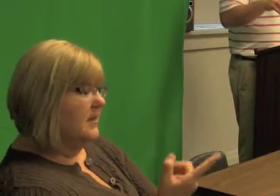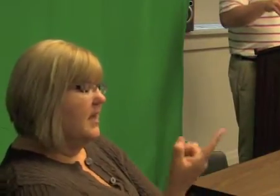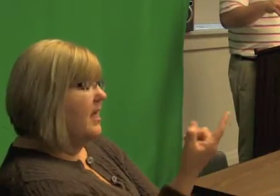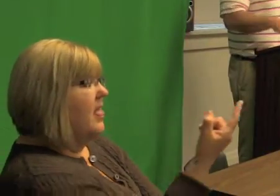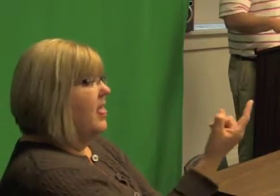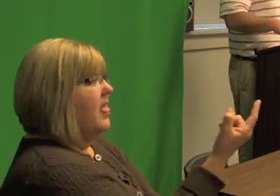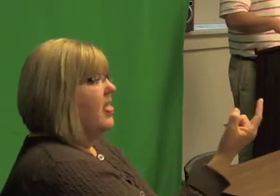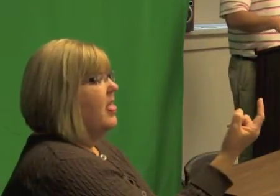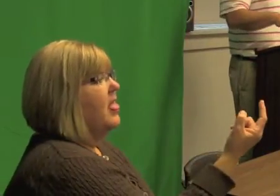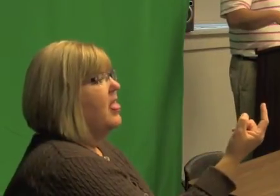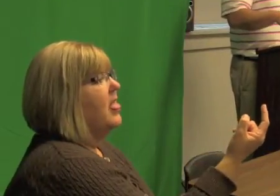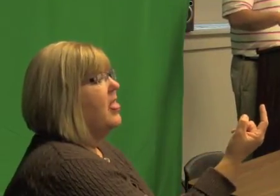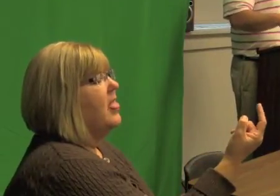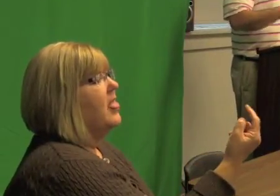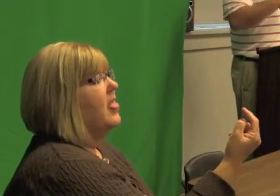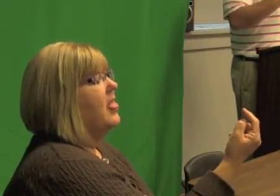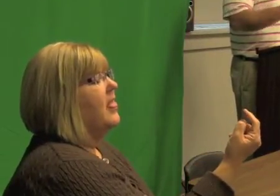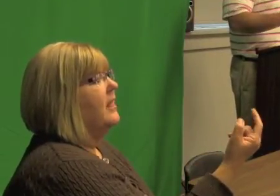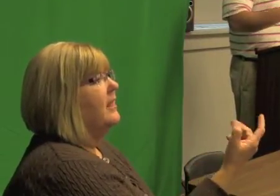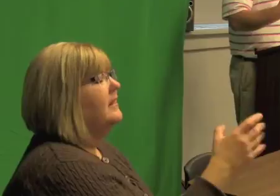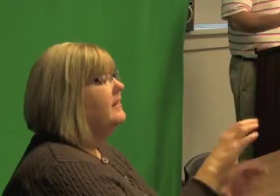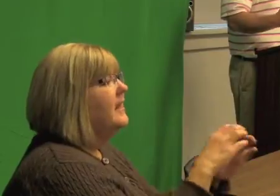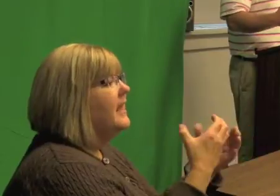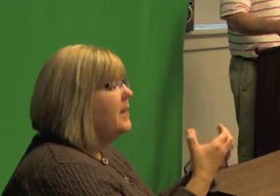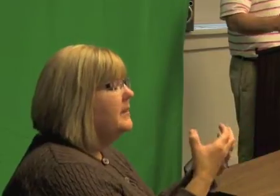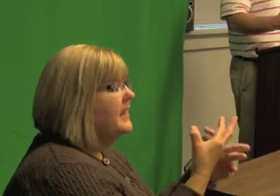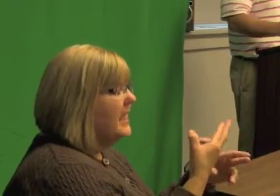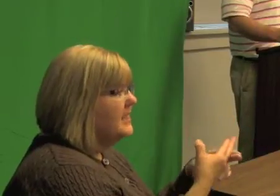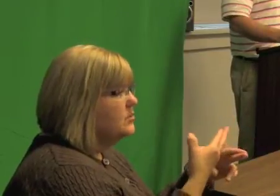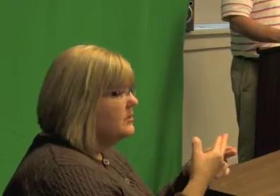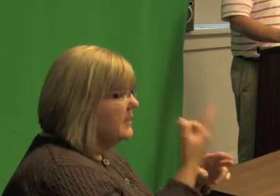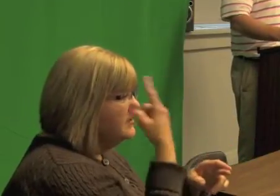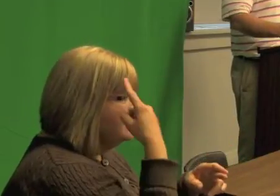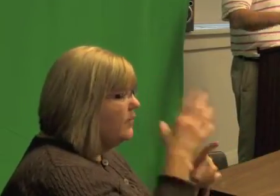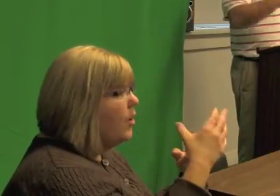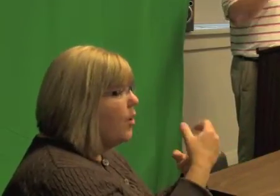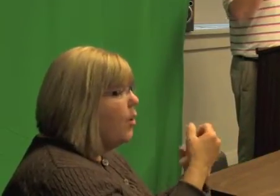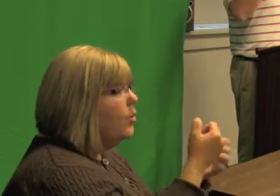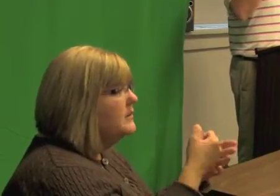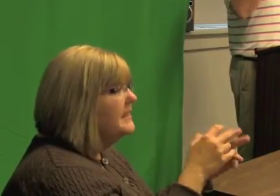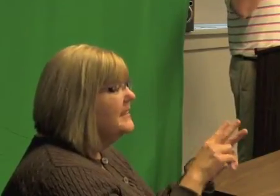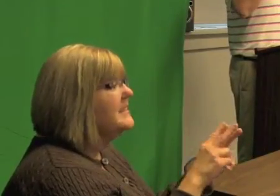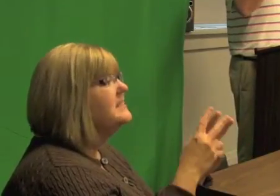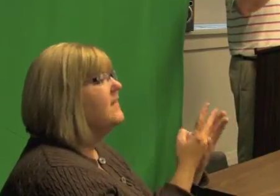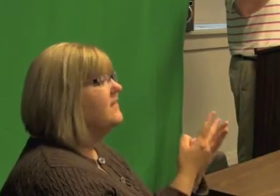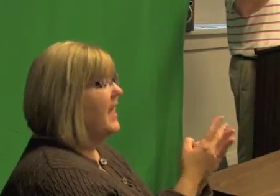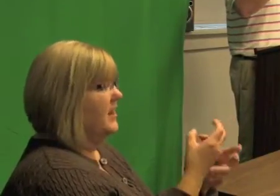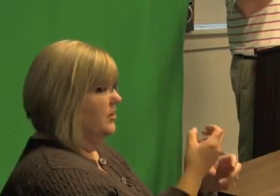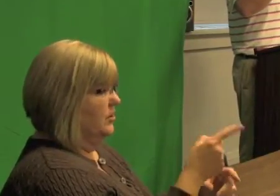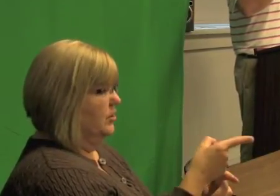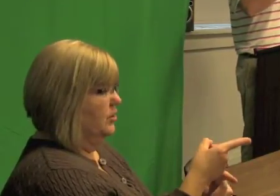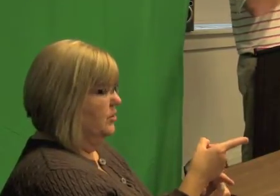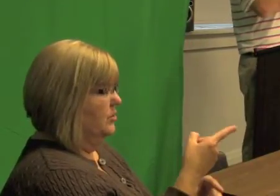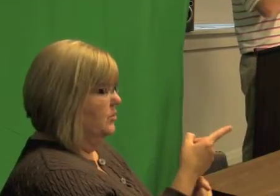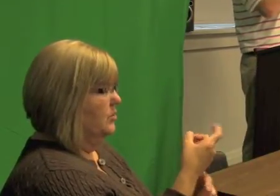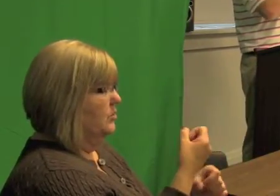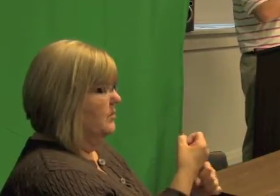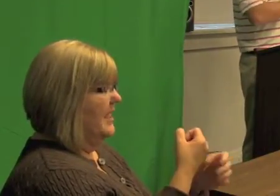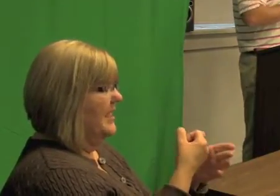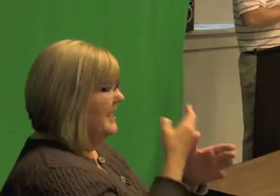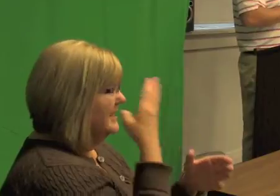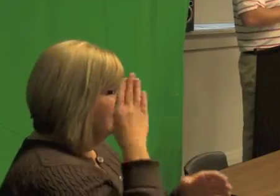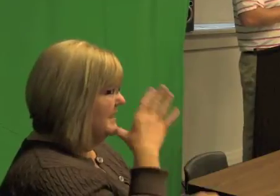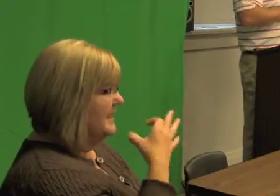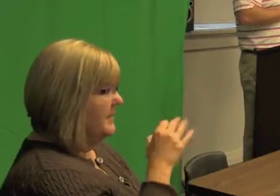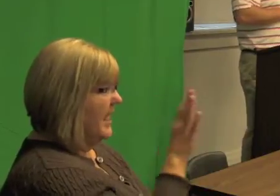The reputation, this company has a reputation for holding its value. You make it seem like yours is always